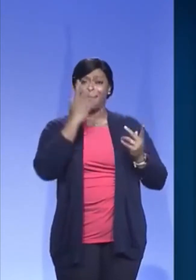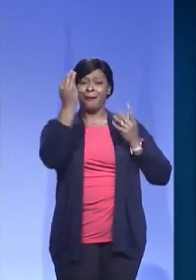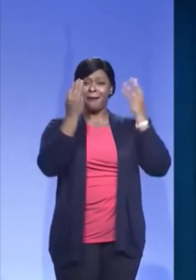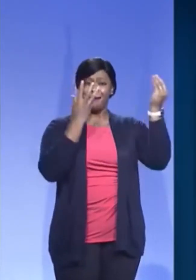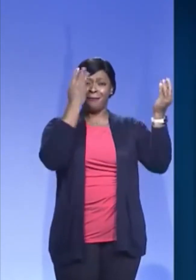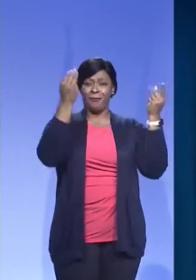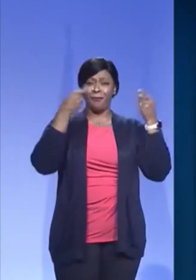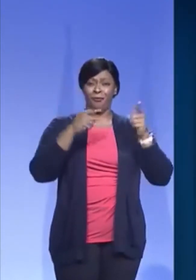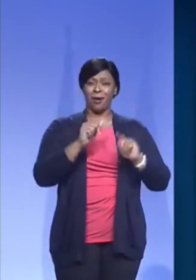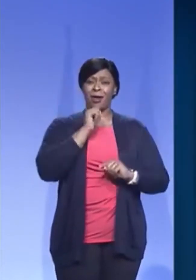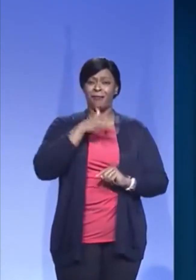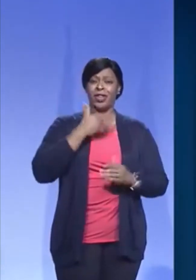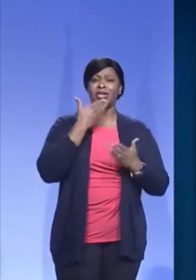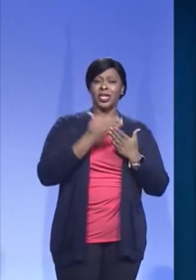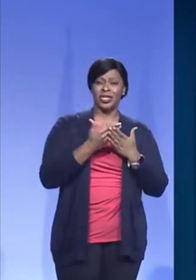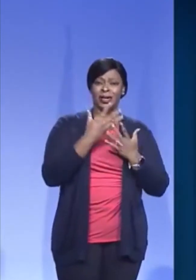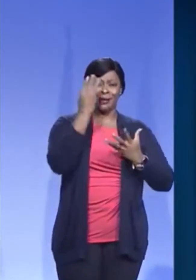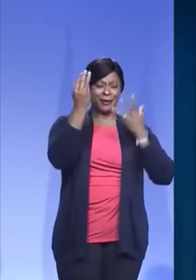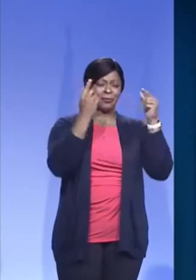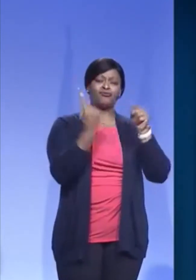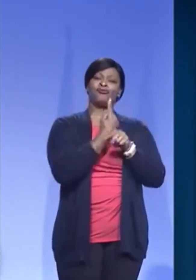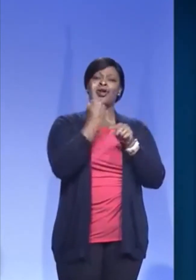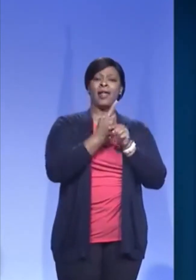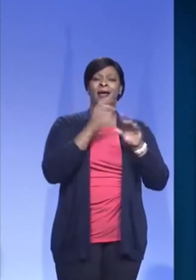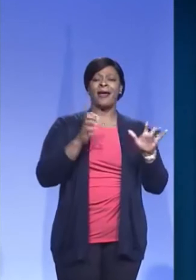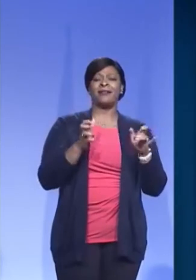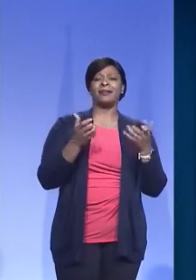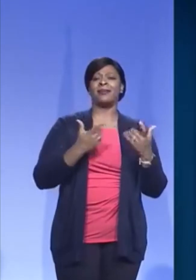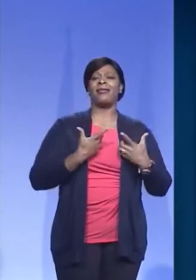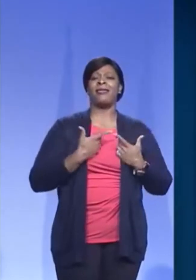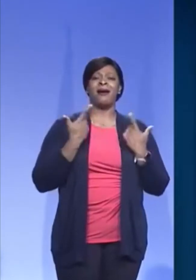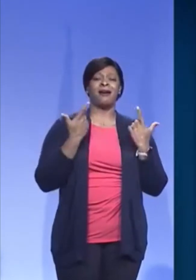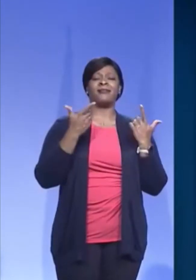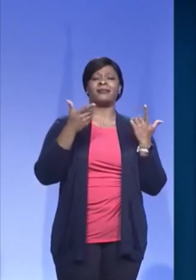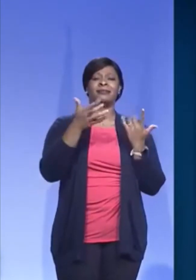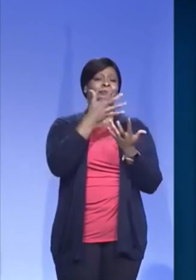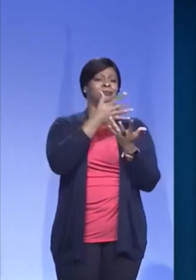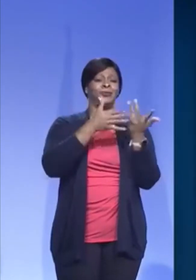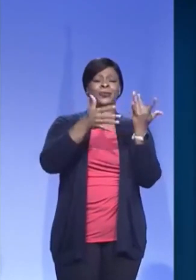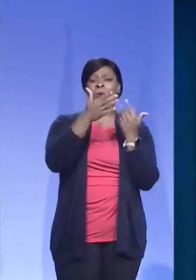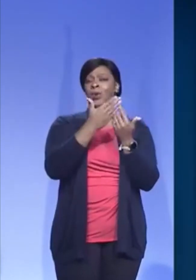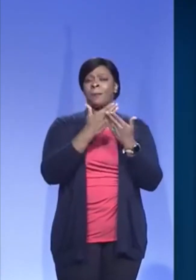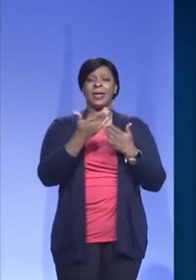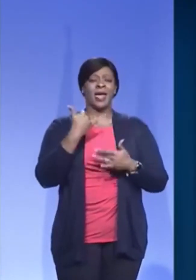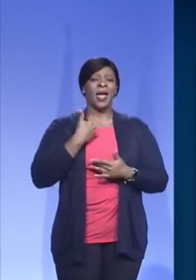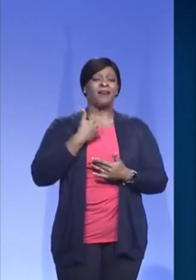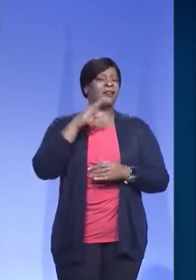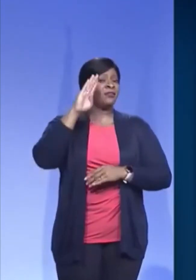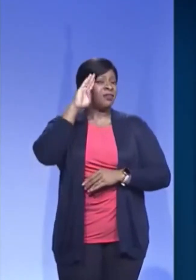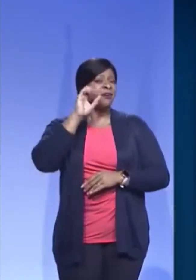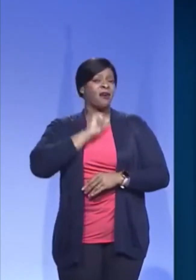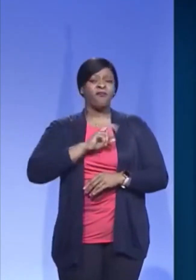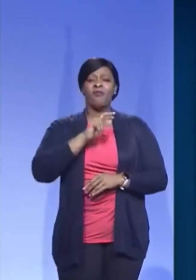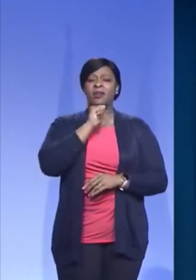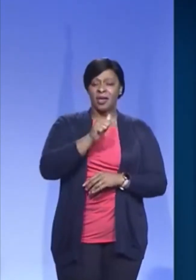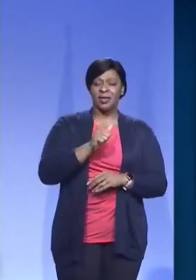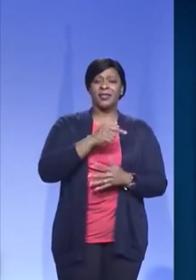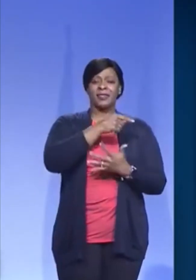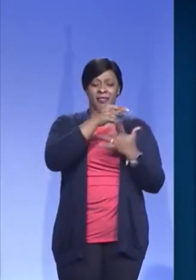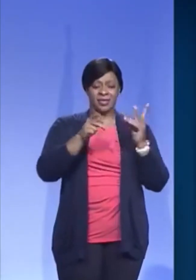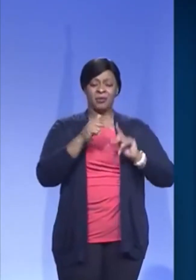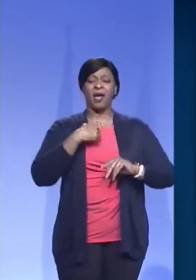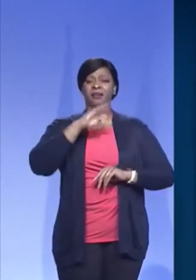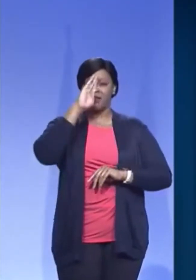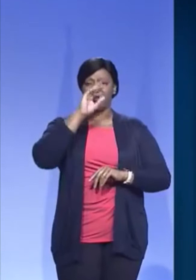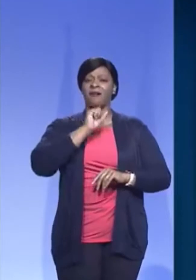about, engaged in their normal day-to-day activities of life, regardless of whether they have symptoms or not. These are all symptomatic